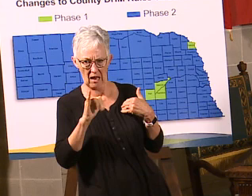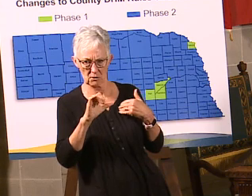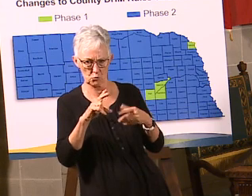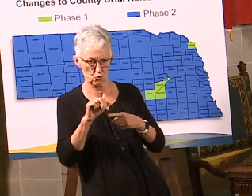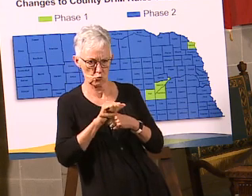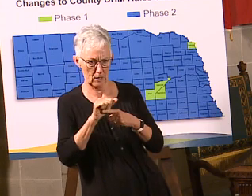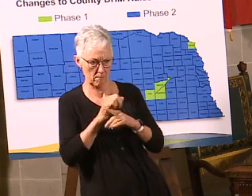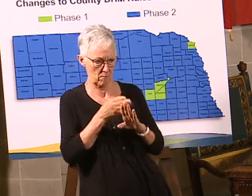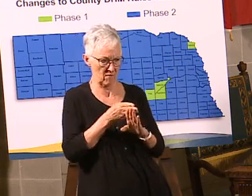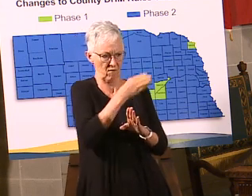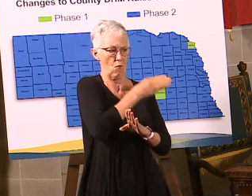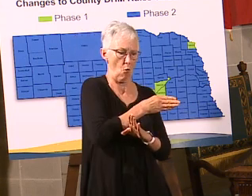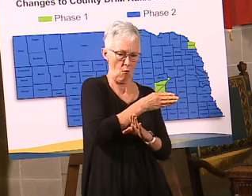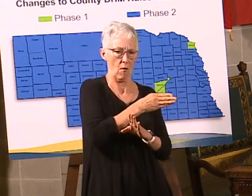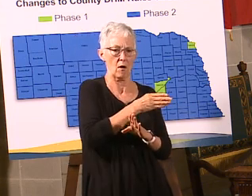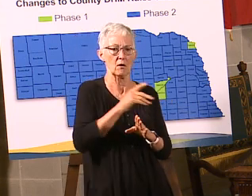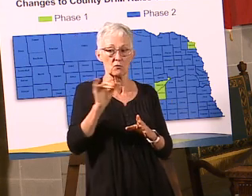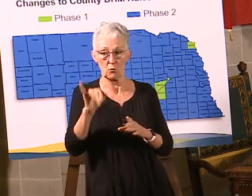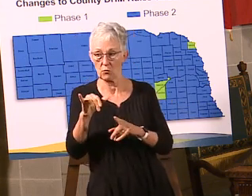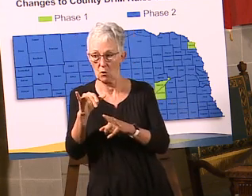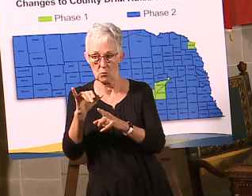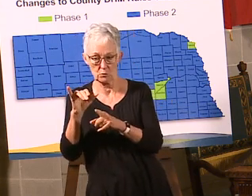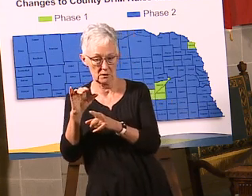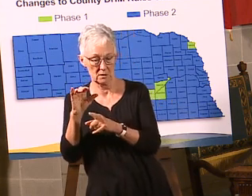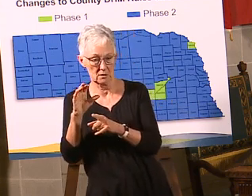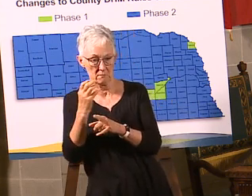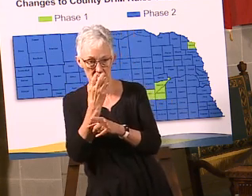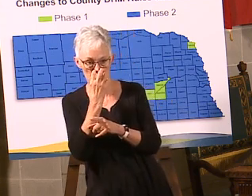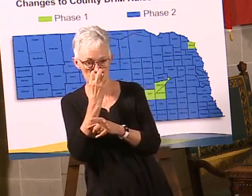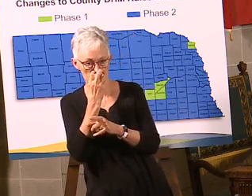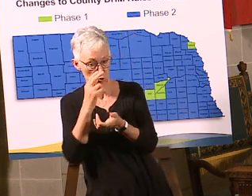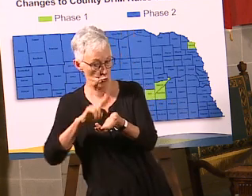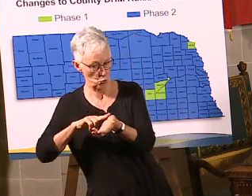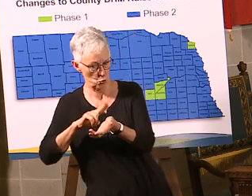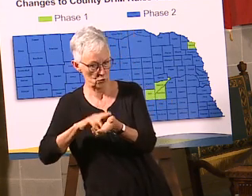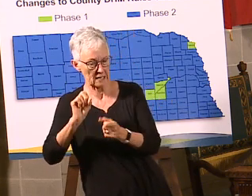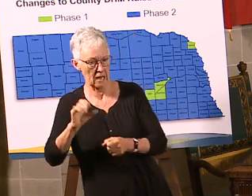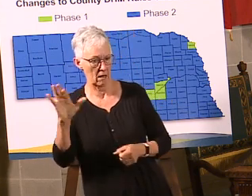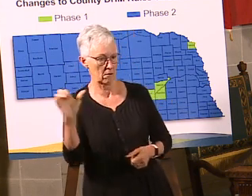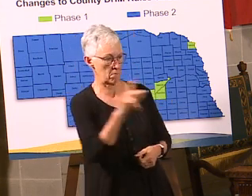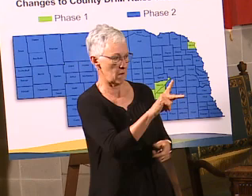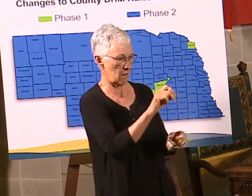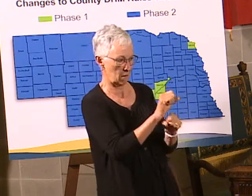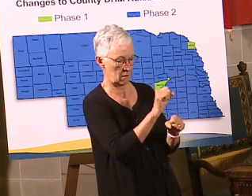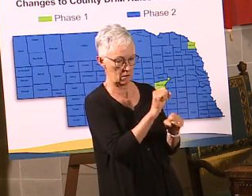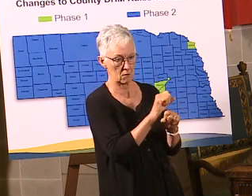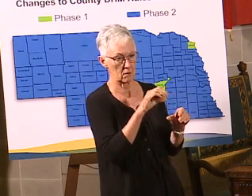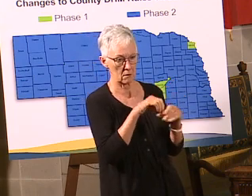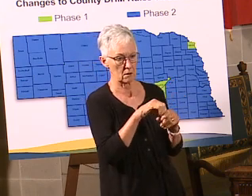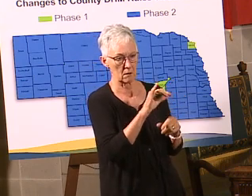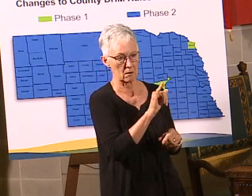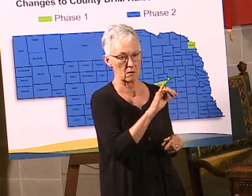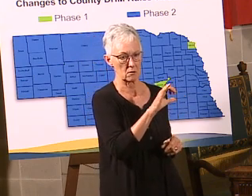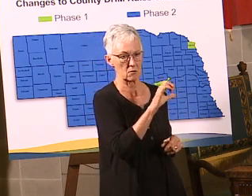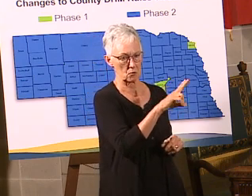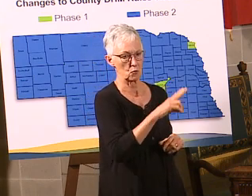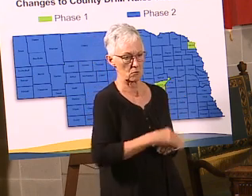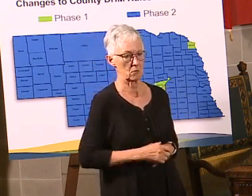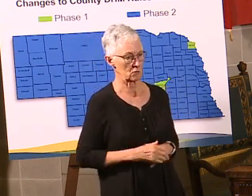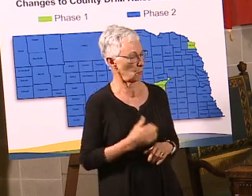before that. And they can go back and staff the ICUs too. So those are all means how we get the staff.